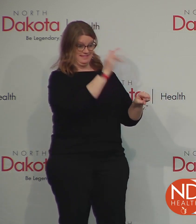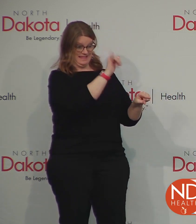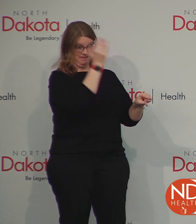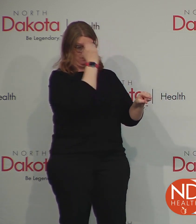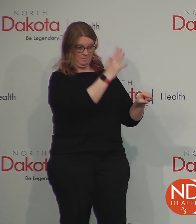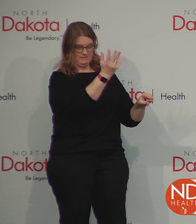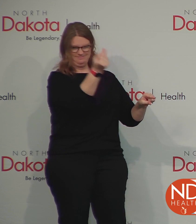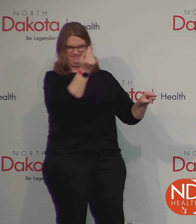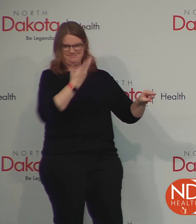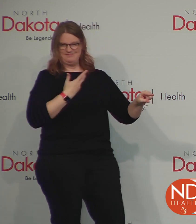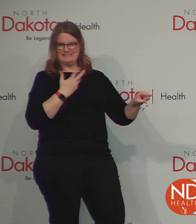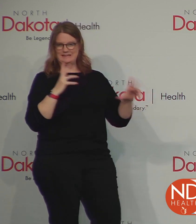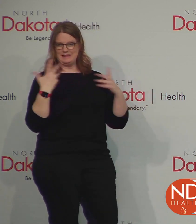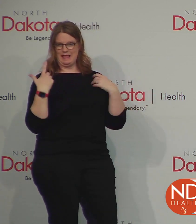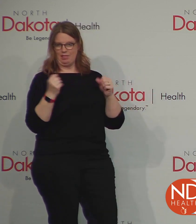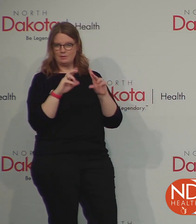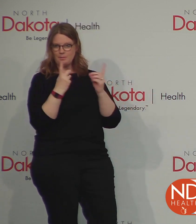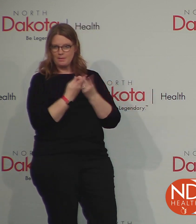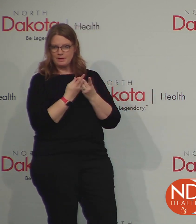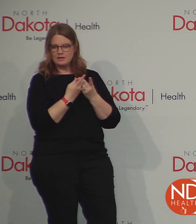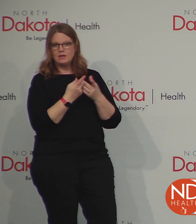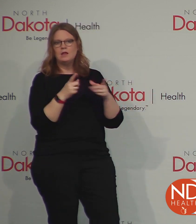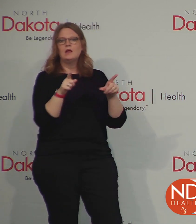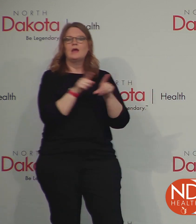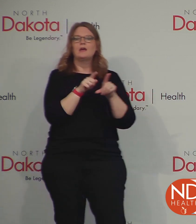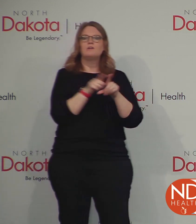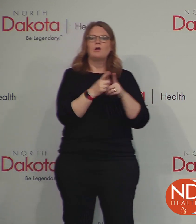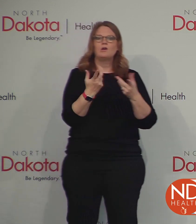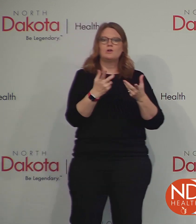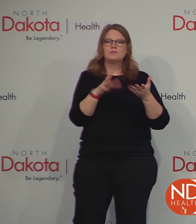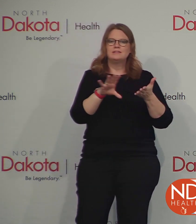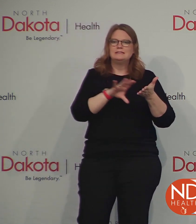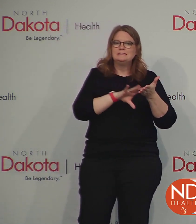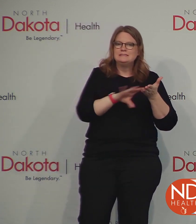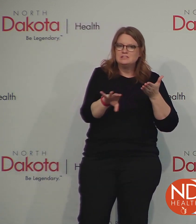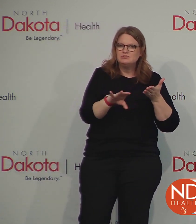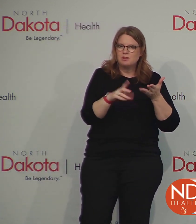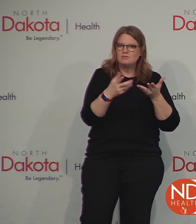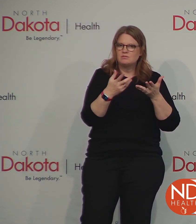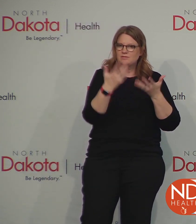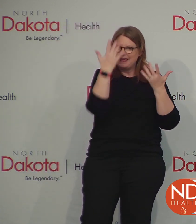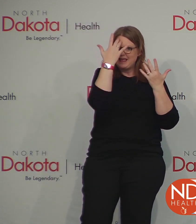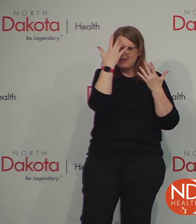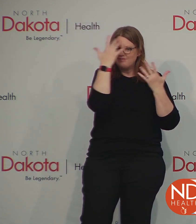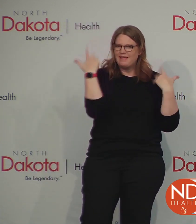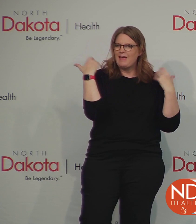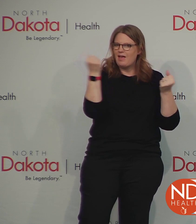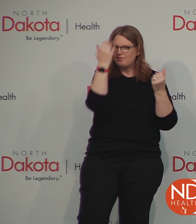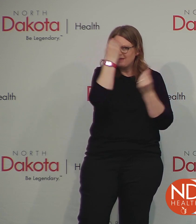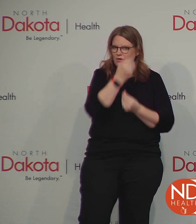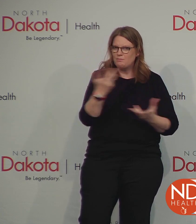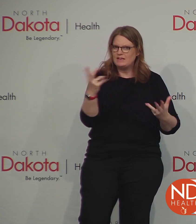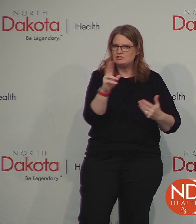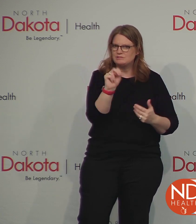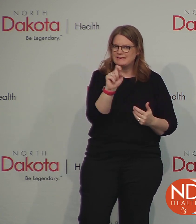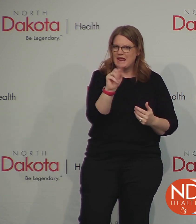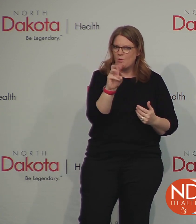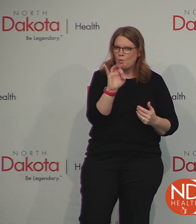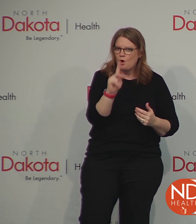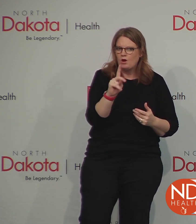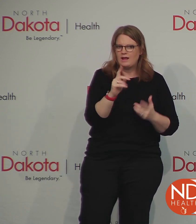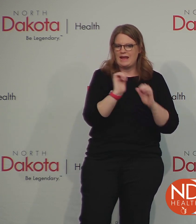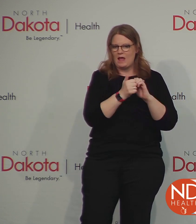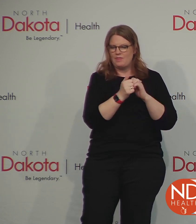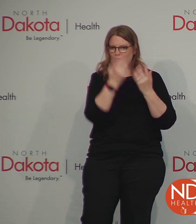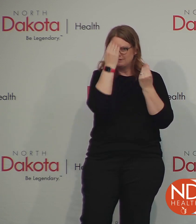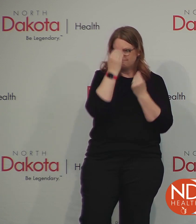notified, and of the discharges through the health information network and the data coming in through the health information network.